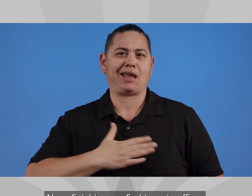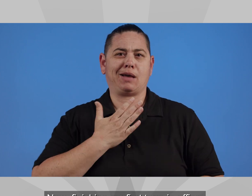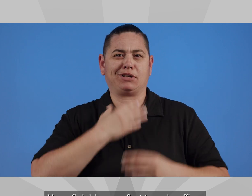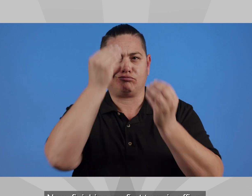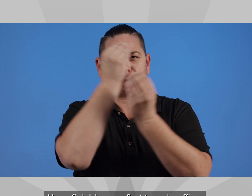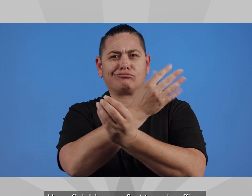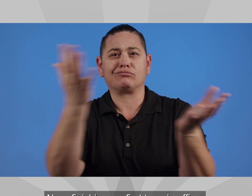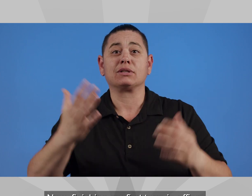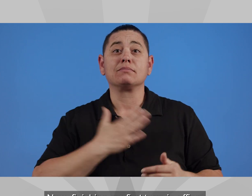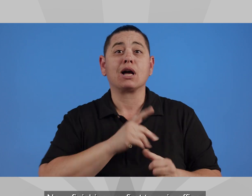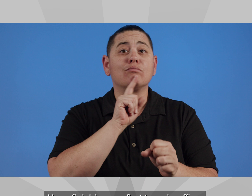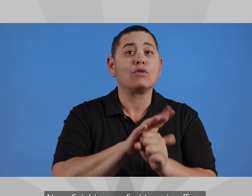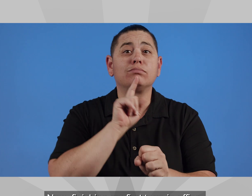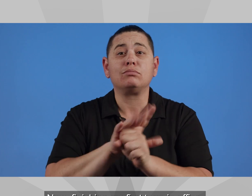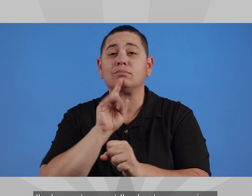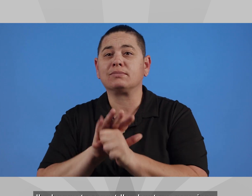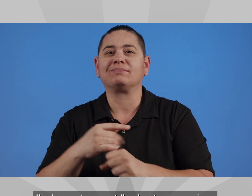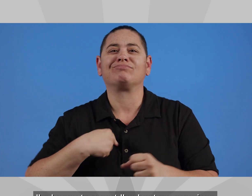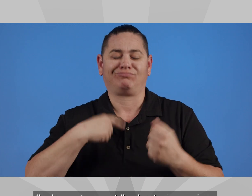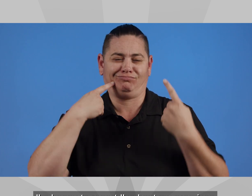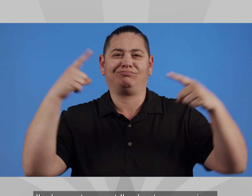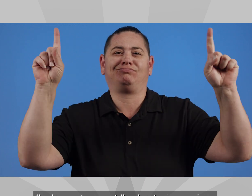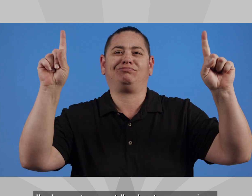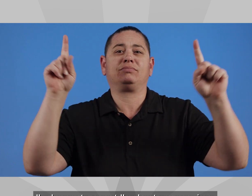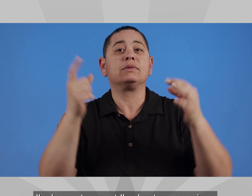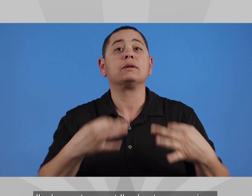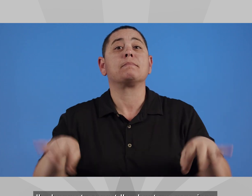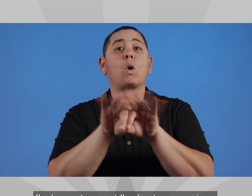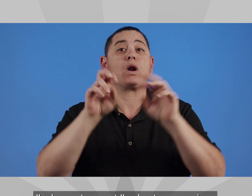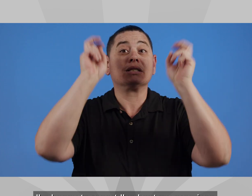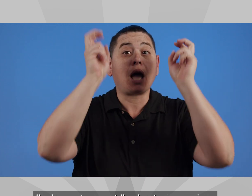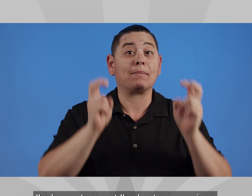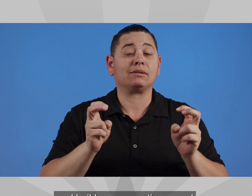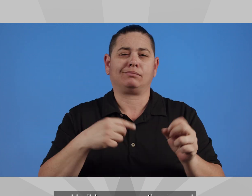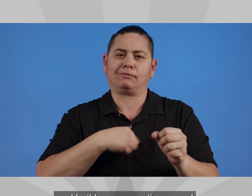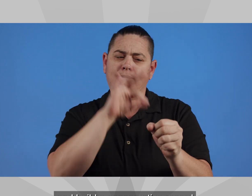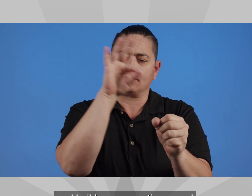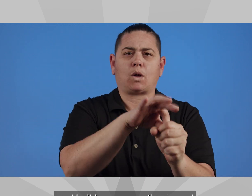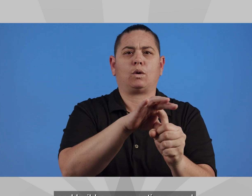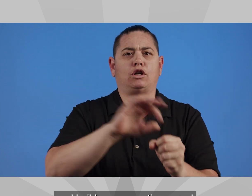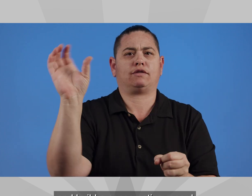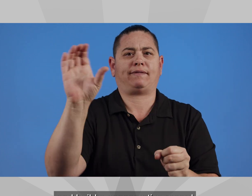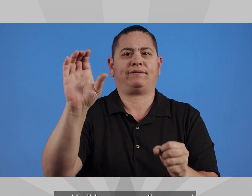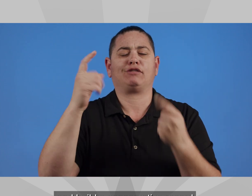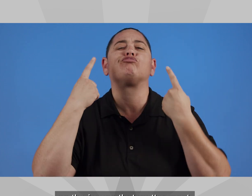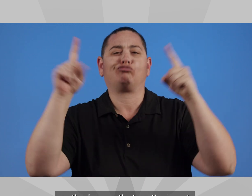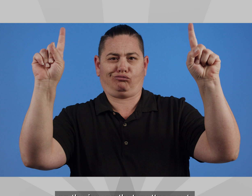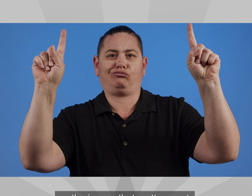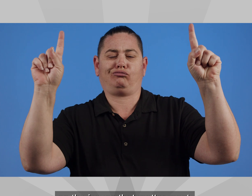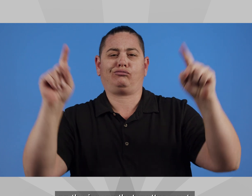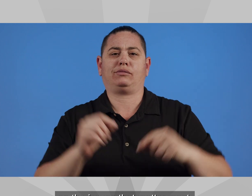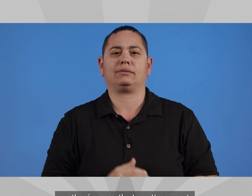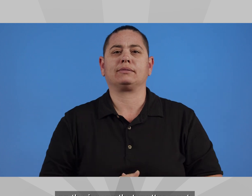Now finishing my first term in office, I am happy to report I've kept my promises and built a conservative record on